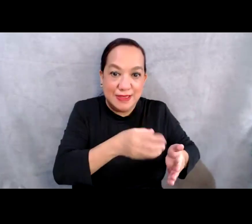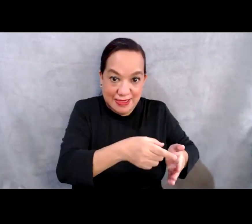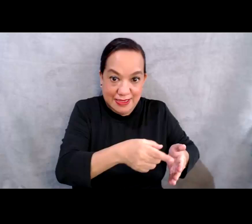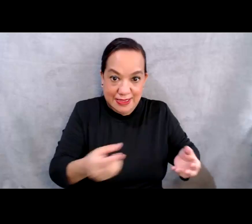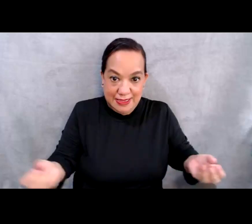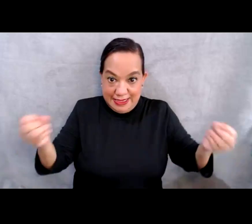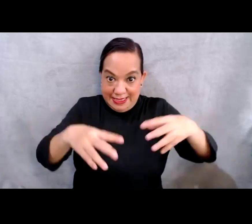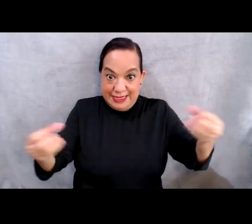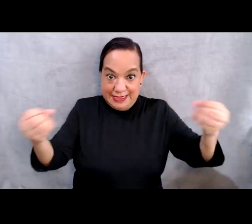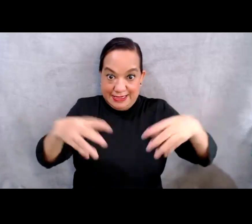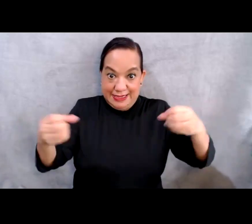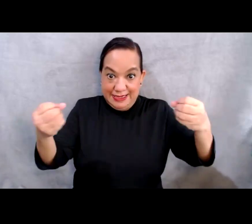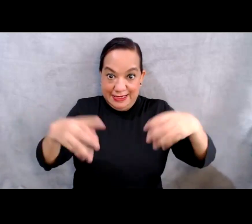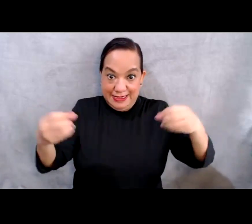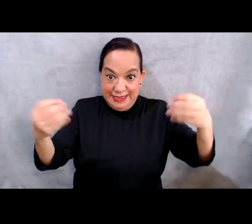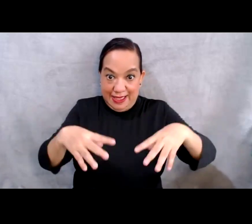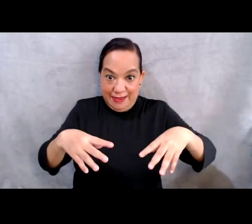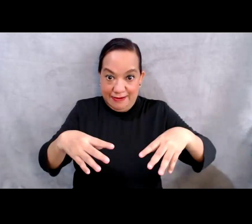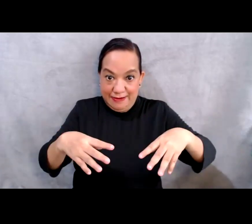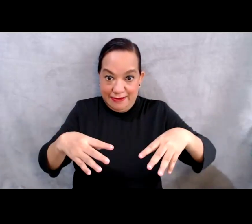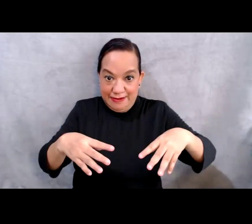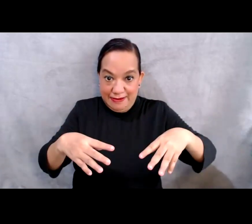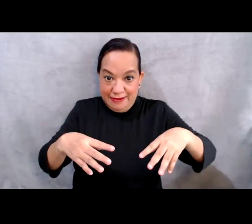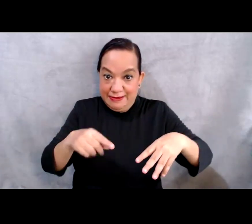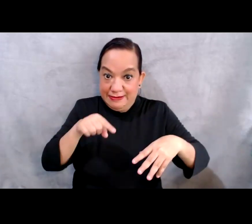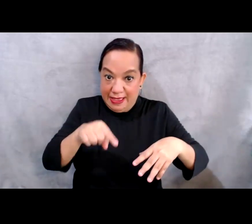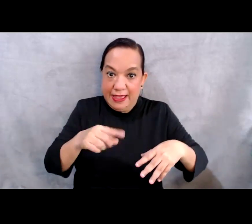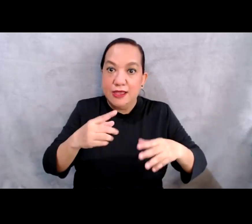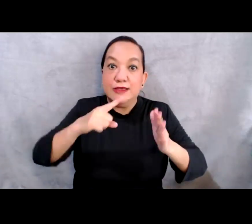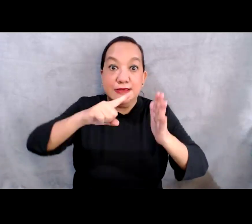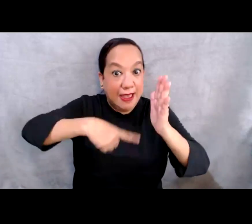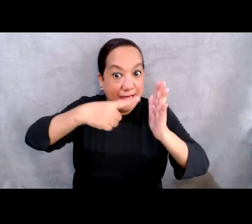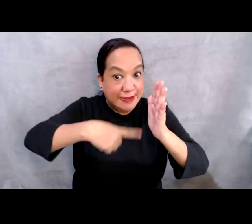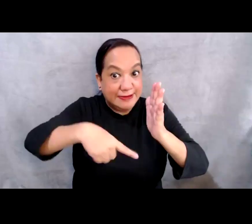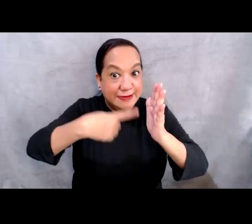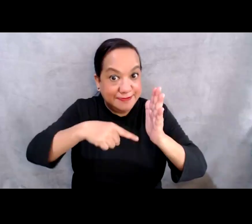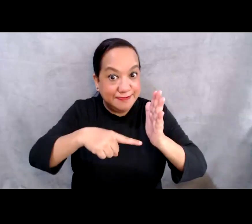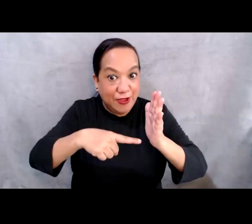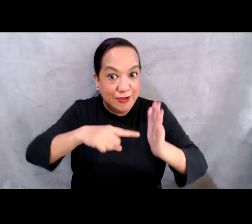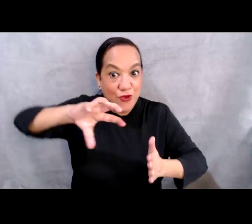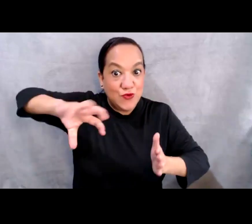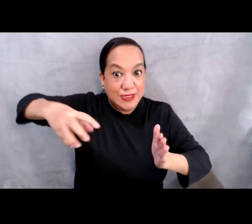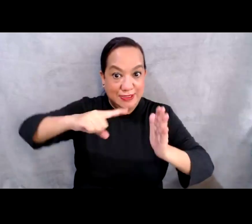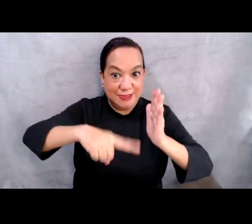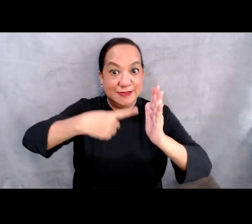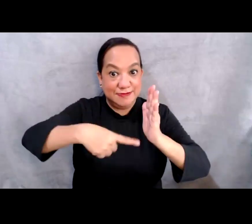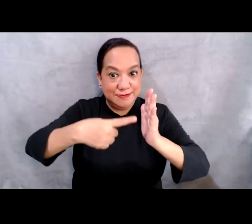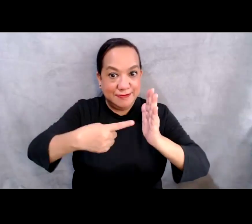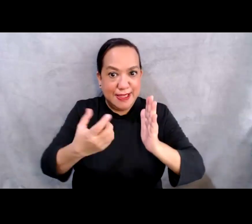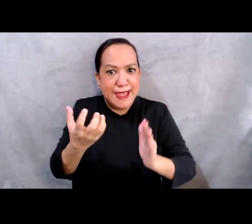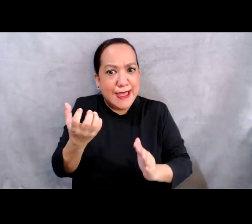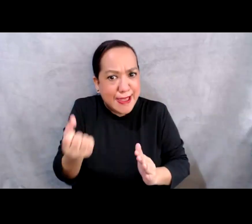called Mahaveli River. Now it is already harnessed. There are 7 reservoirs, and they are trying to